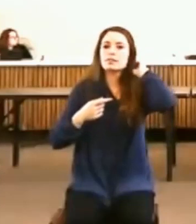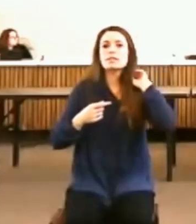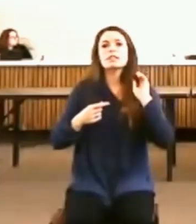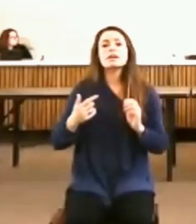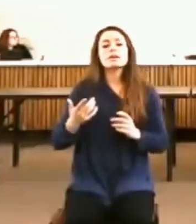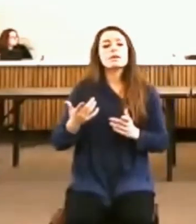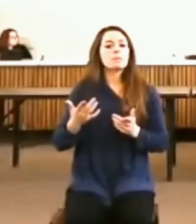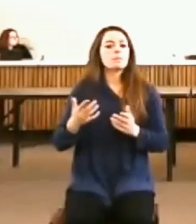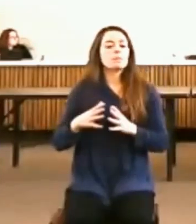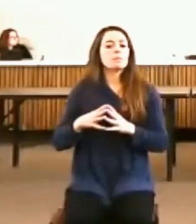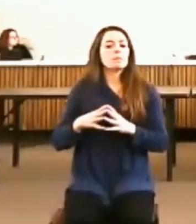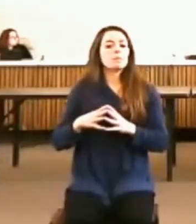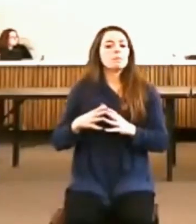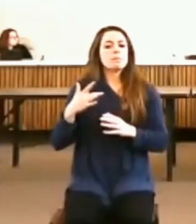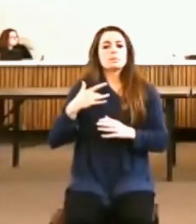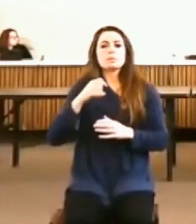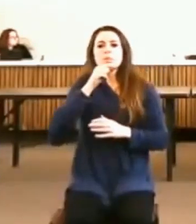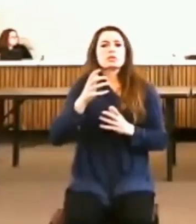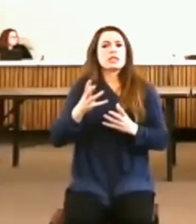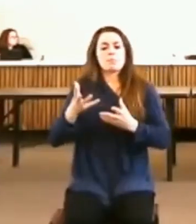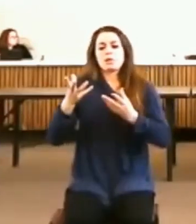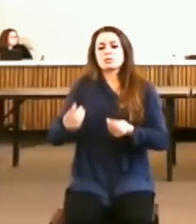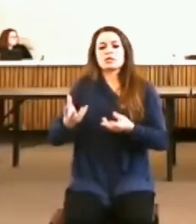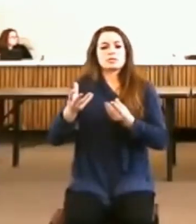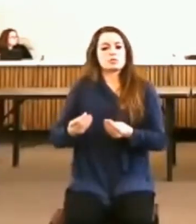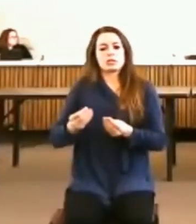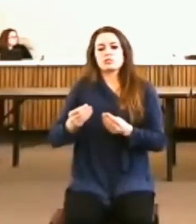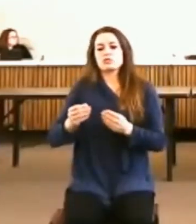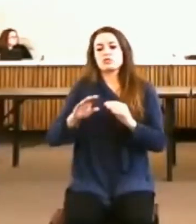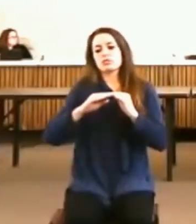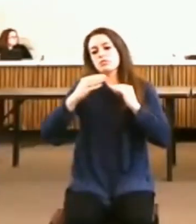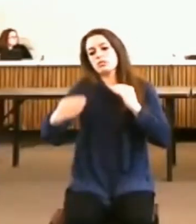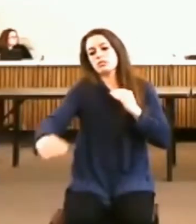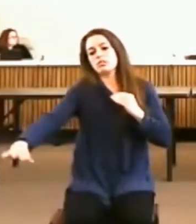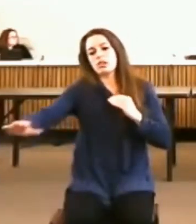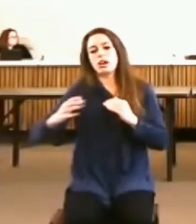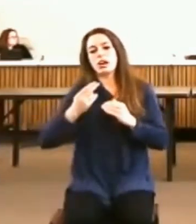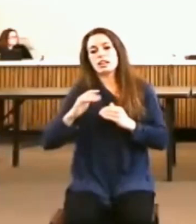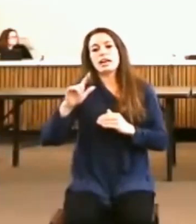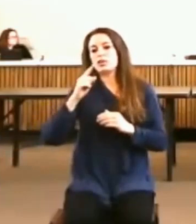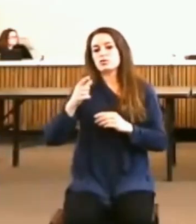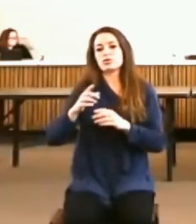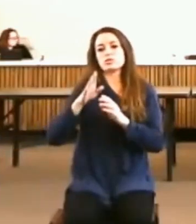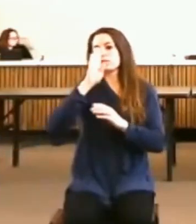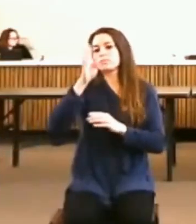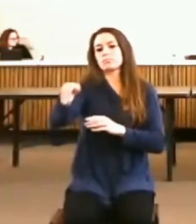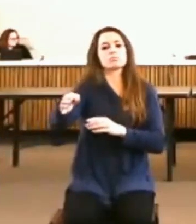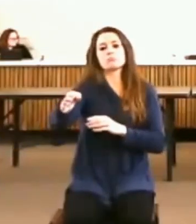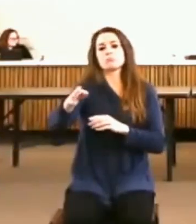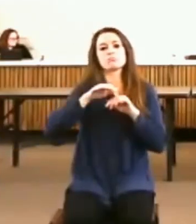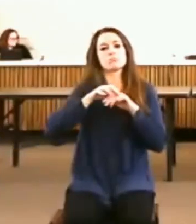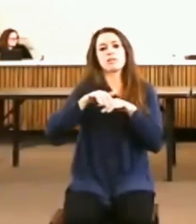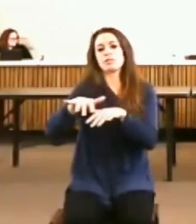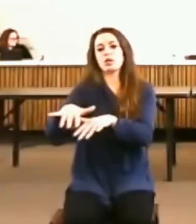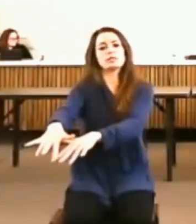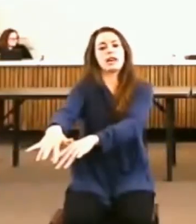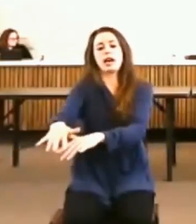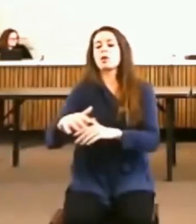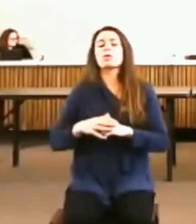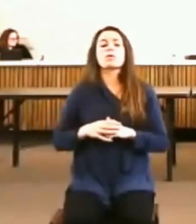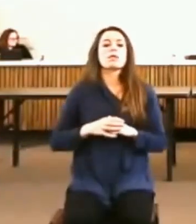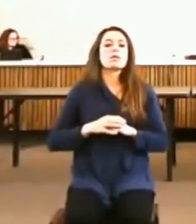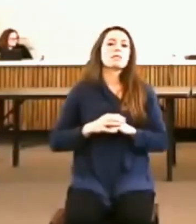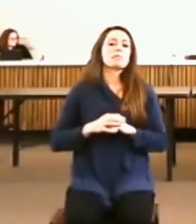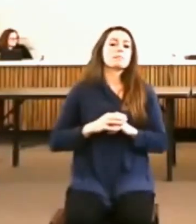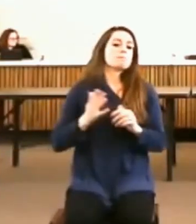Africa is slowly cracking. Scientists predict the formation of a new ocean. We are well aware that the continents